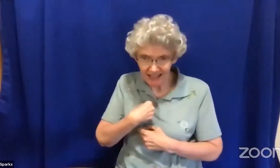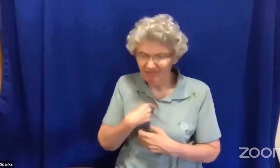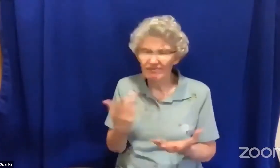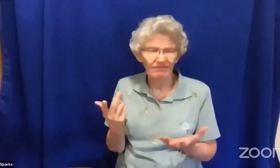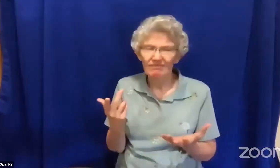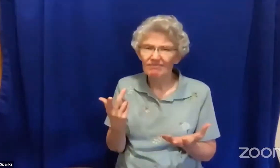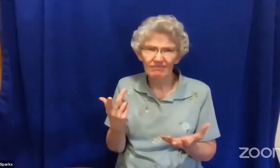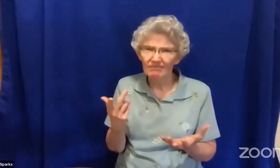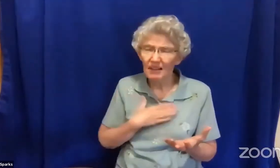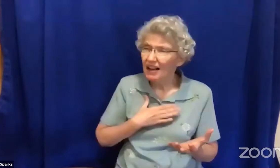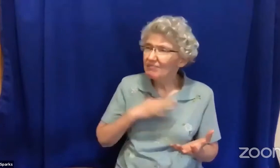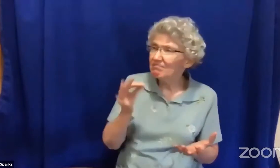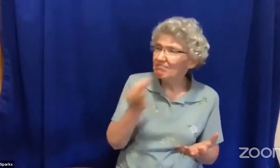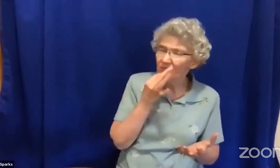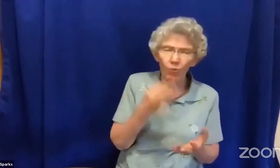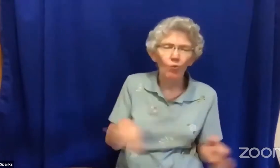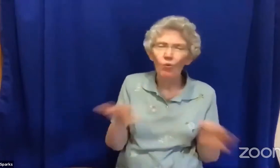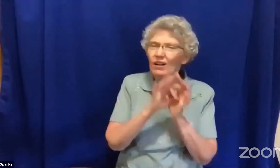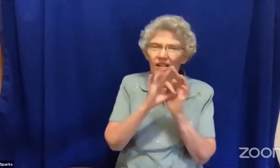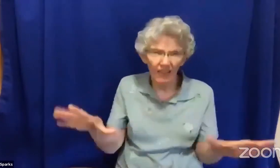But if I did not love others,